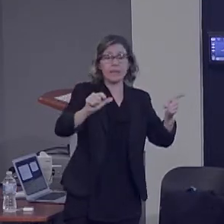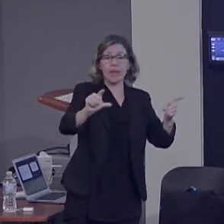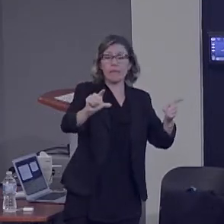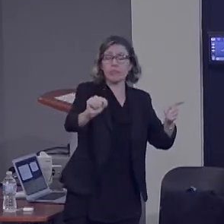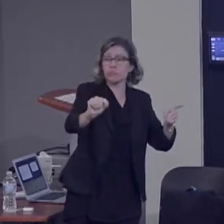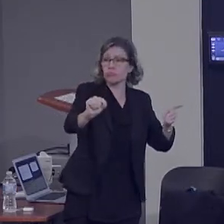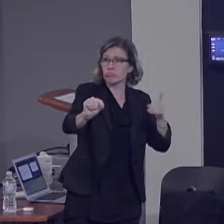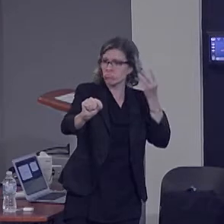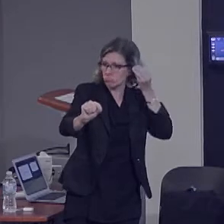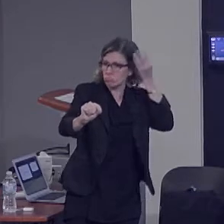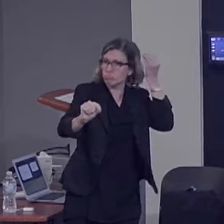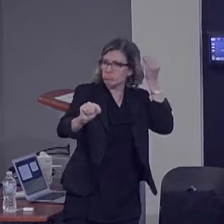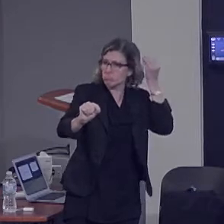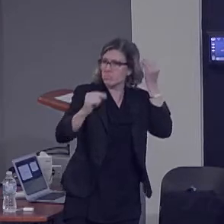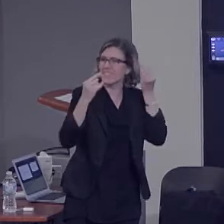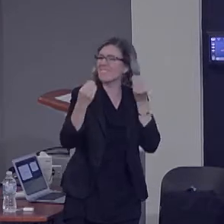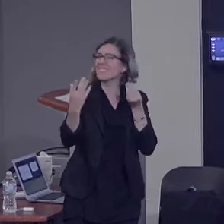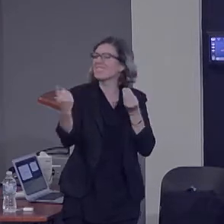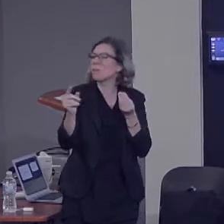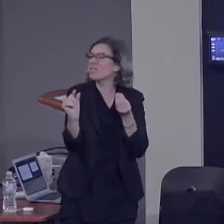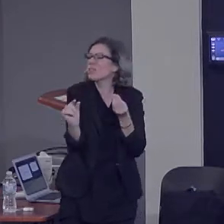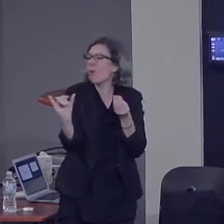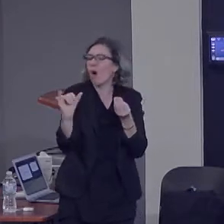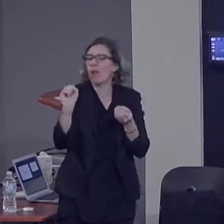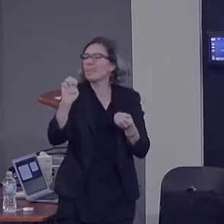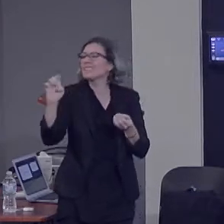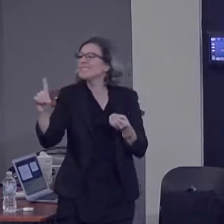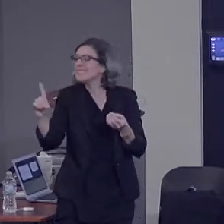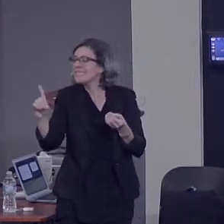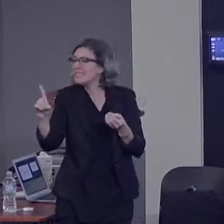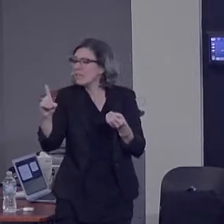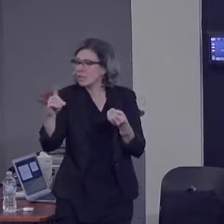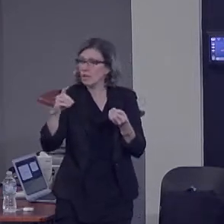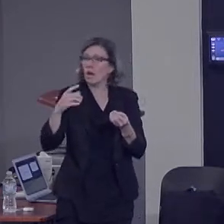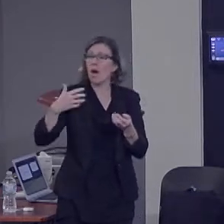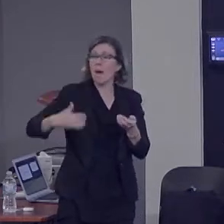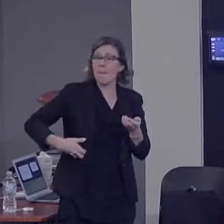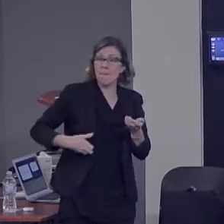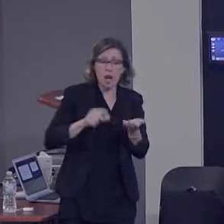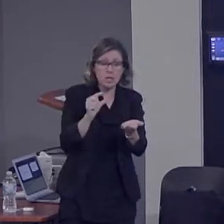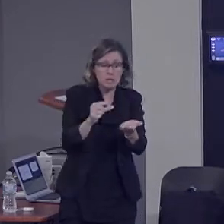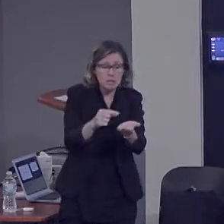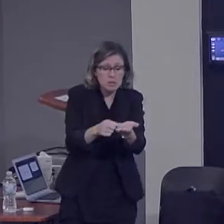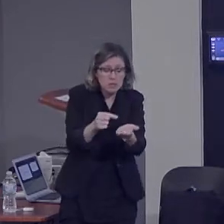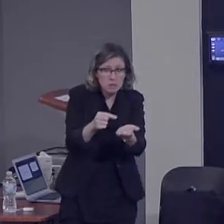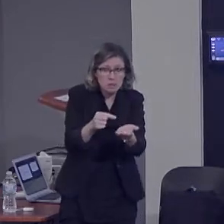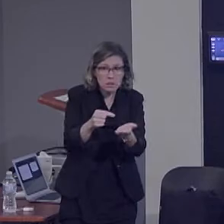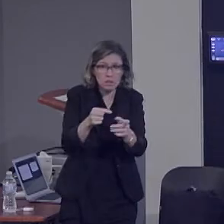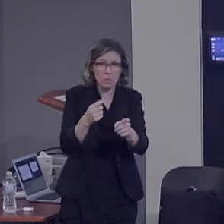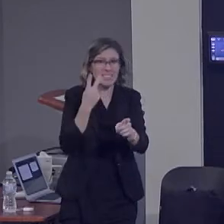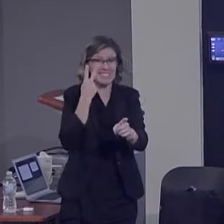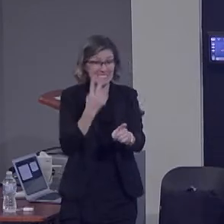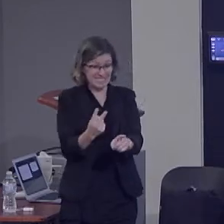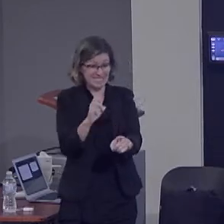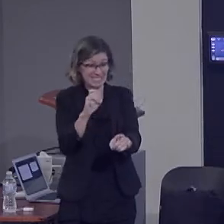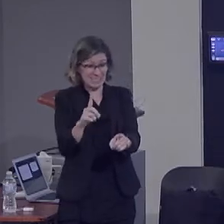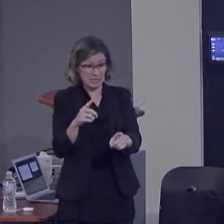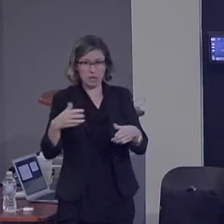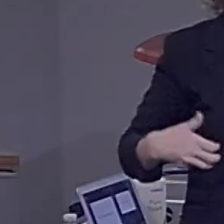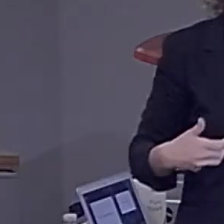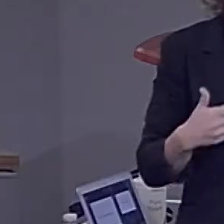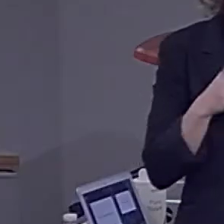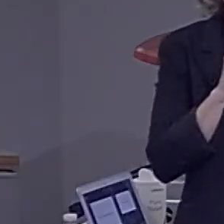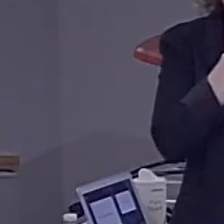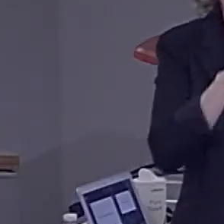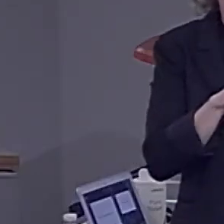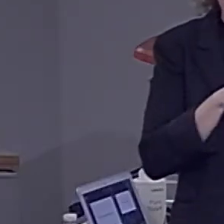you show a small object like a seed, there is a discharge. The monkey is doing nothing. So if I